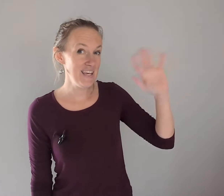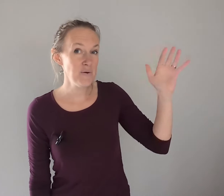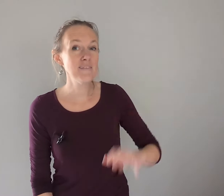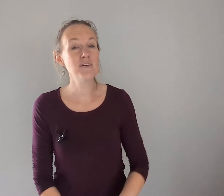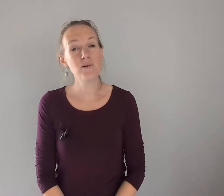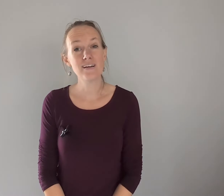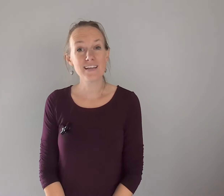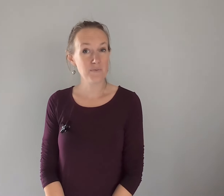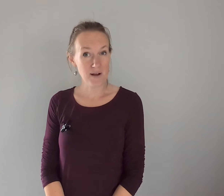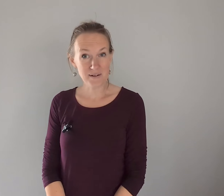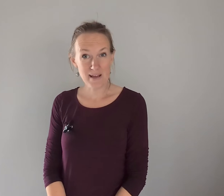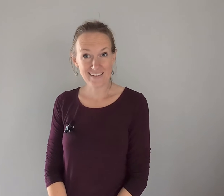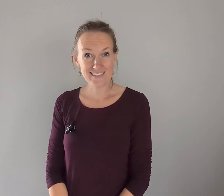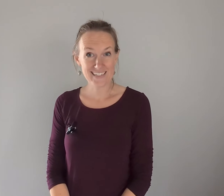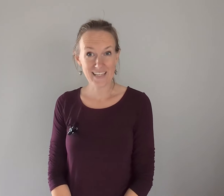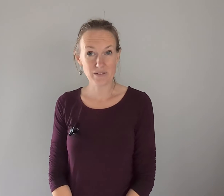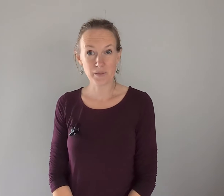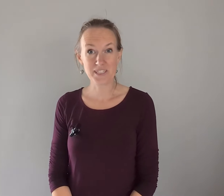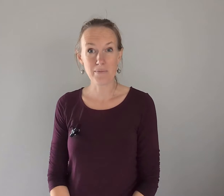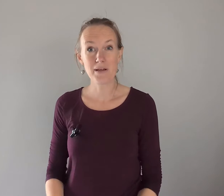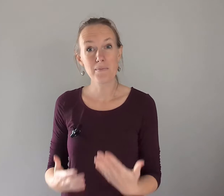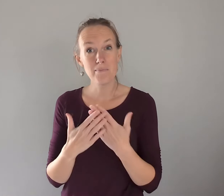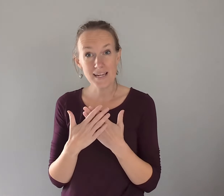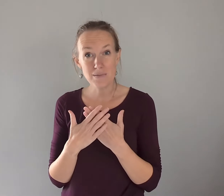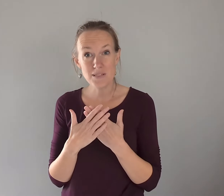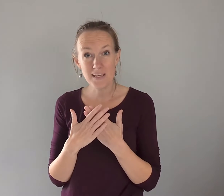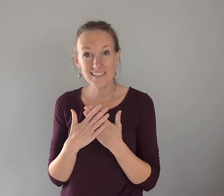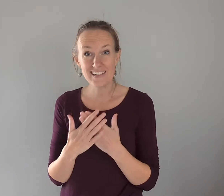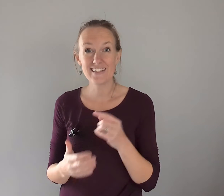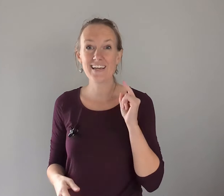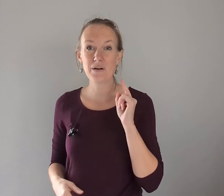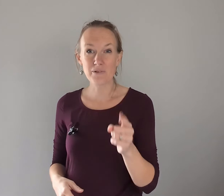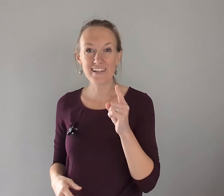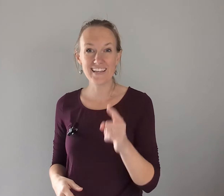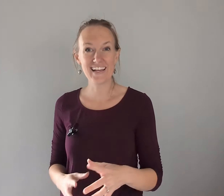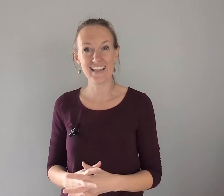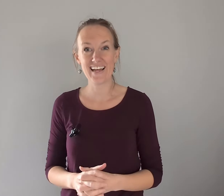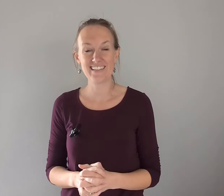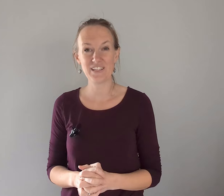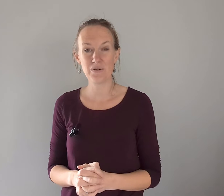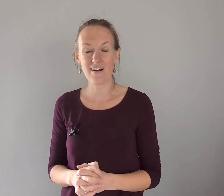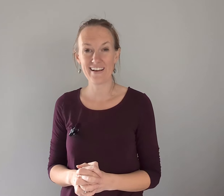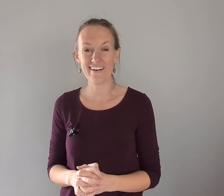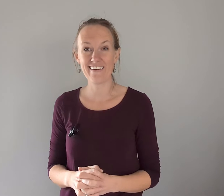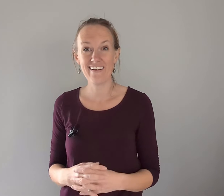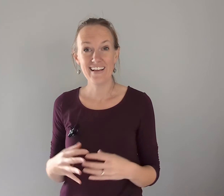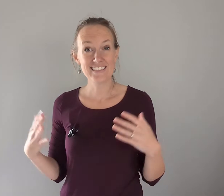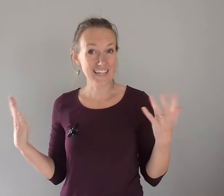Hello everyone and welcome back to Sign Language Worship. My name is Mandy and I'm really glad that you are here. Sign